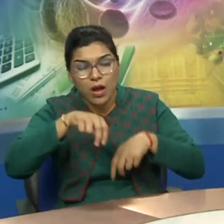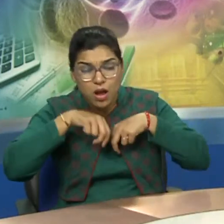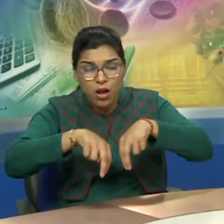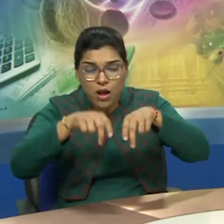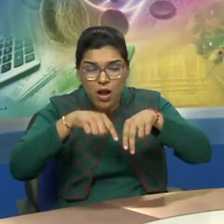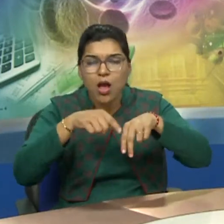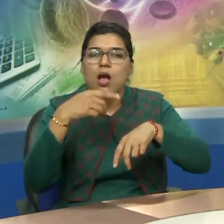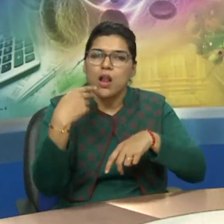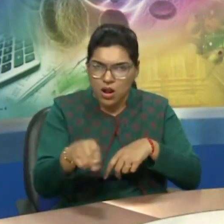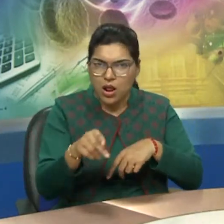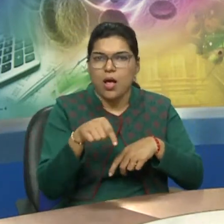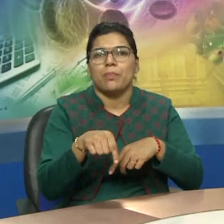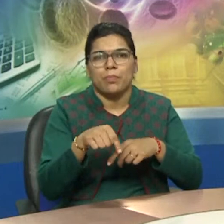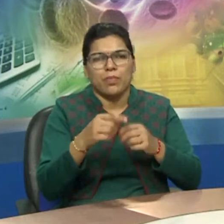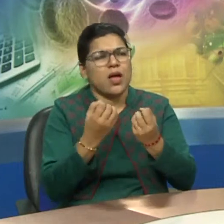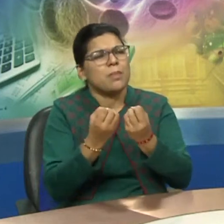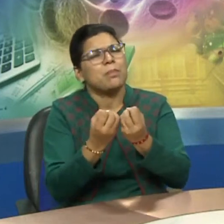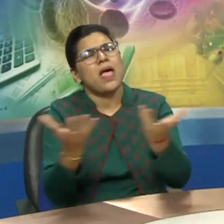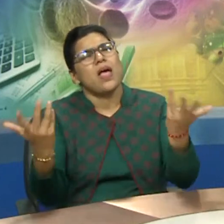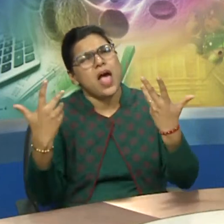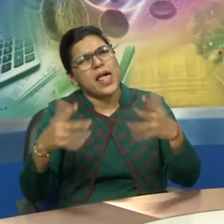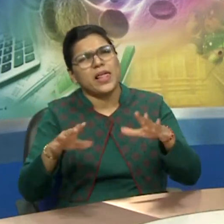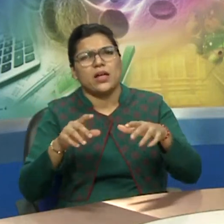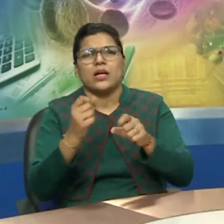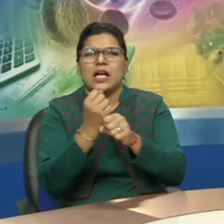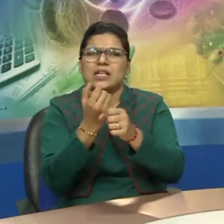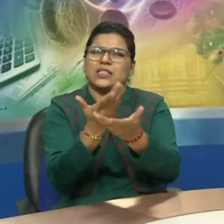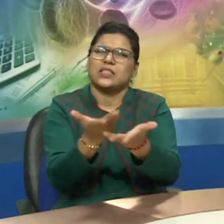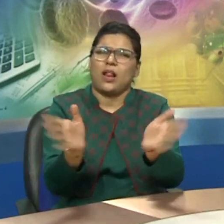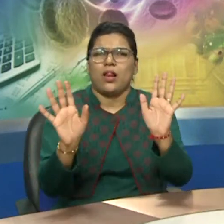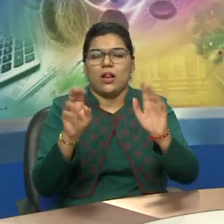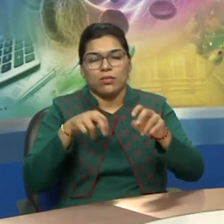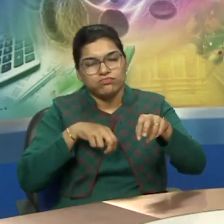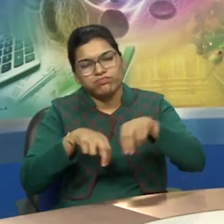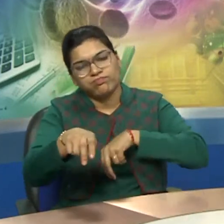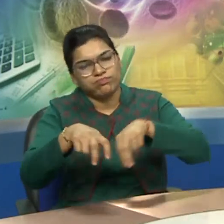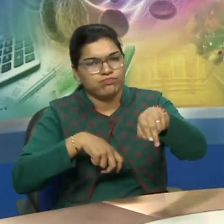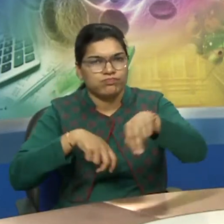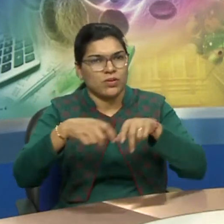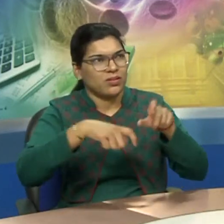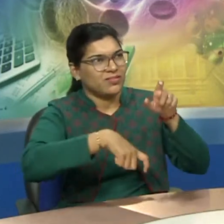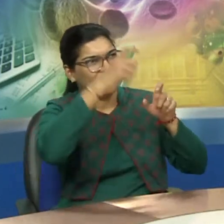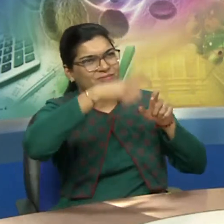shop. So all those people are known as passers-by.